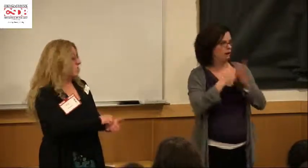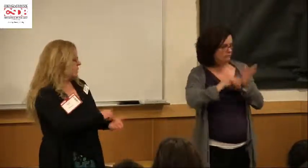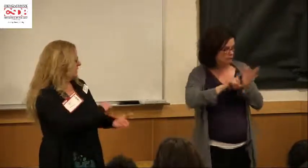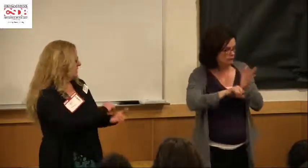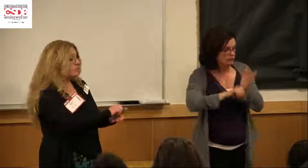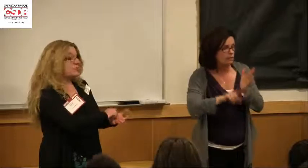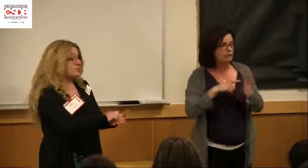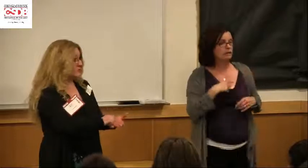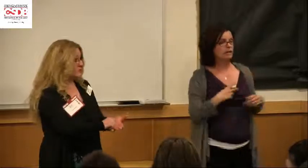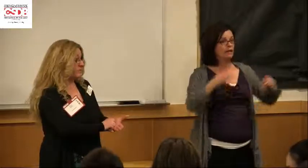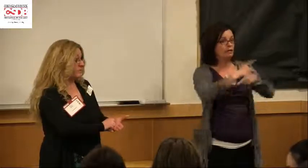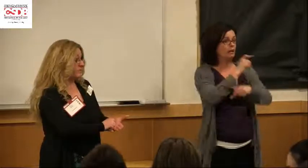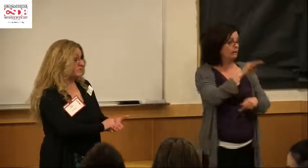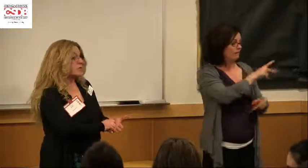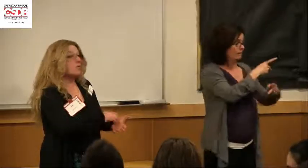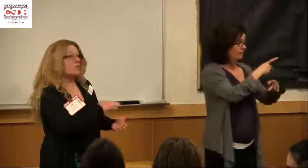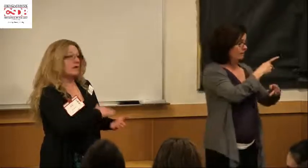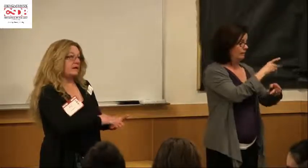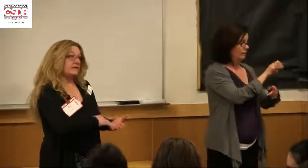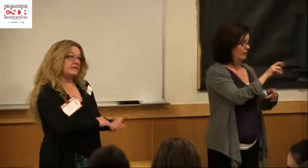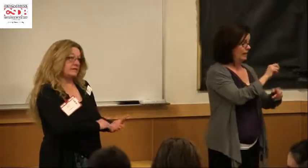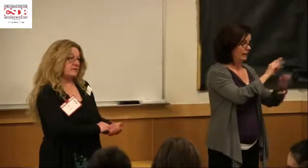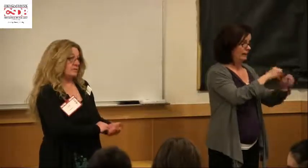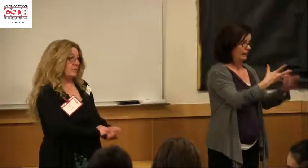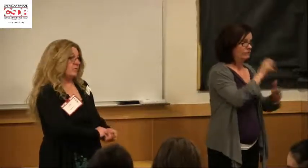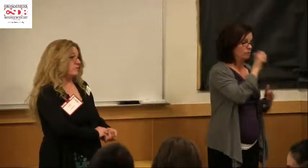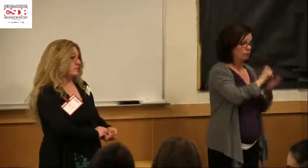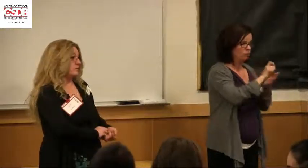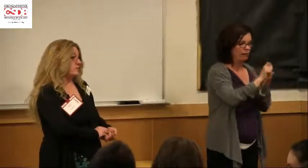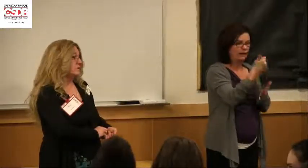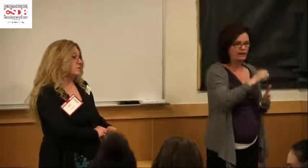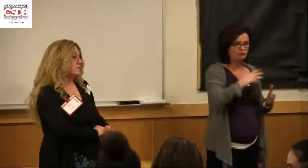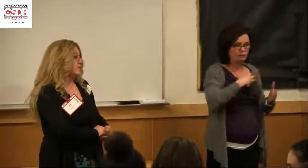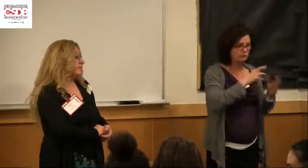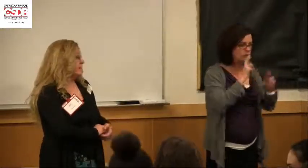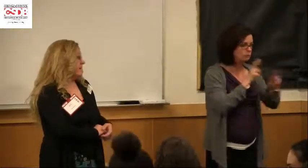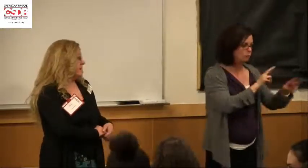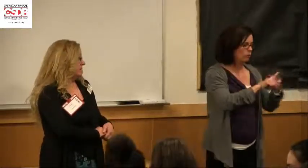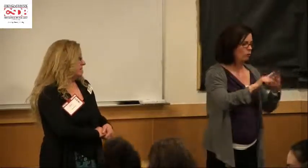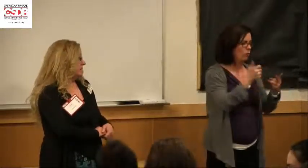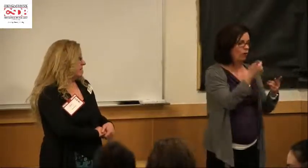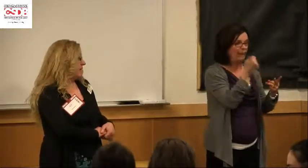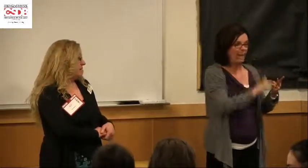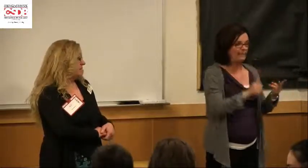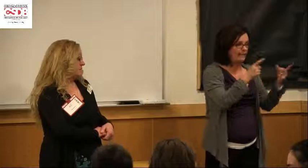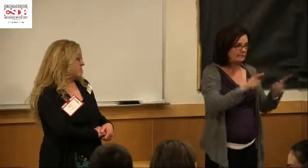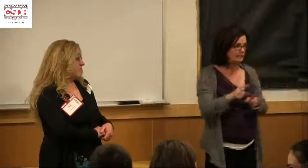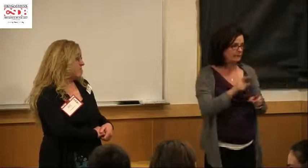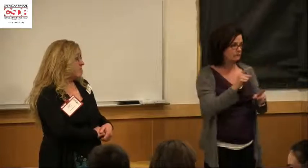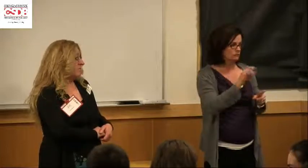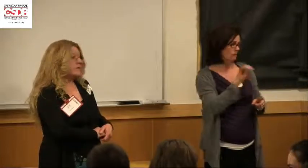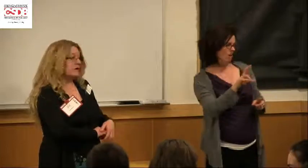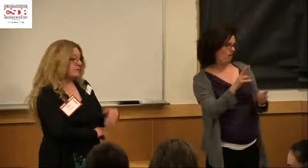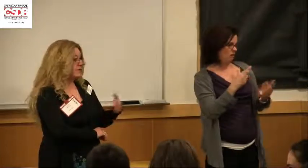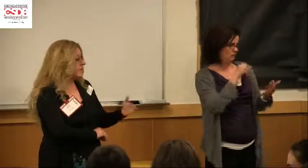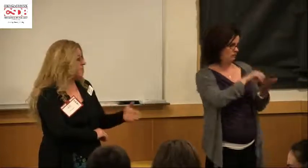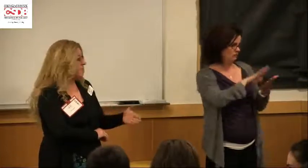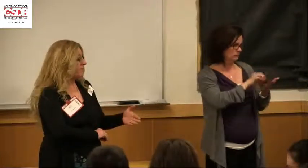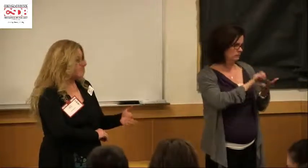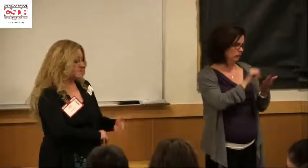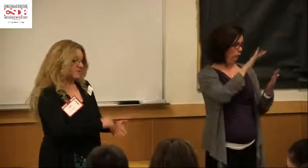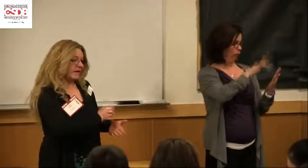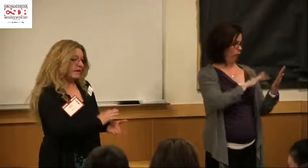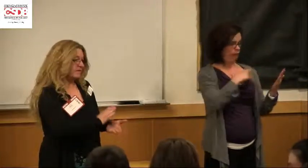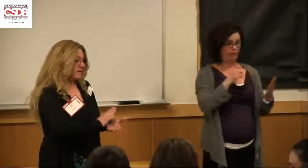caregivers aren't writing any grievance reports or any incident reports. If something happens in the home, if a